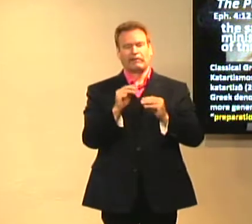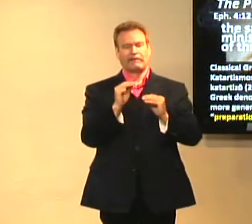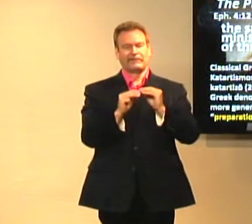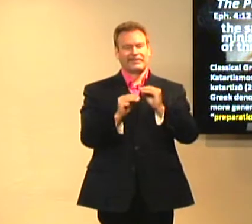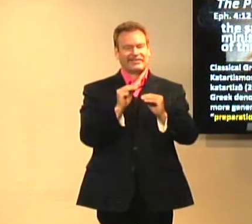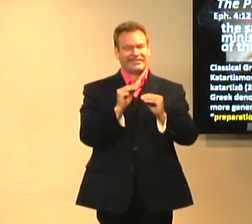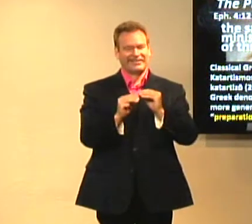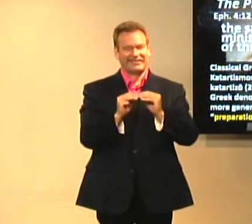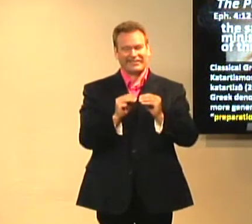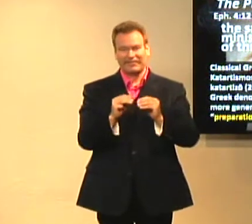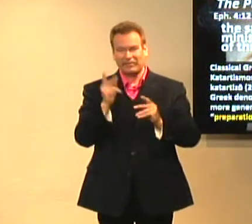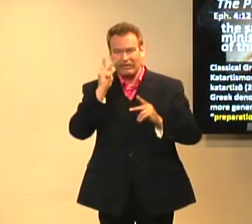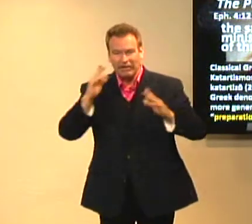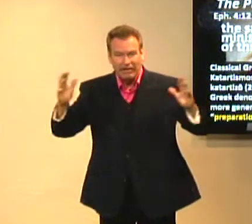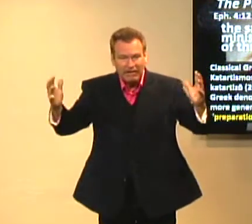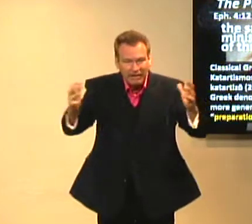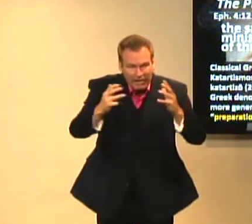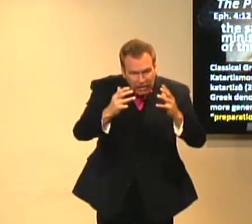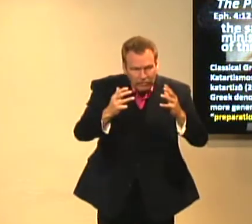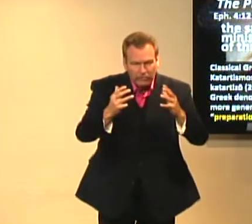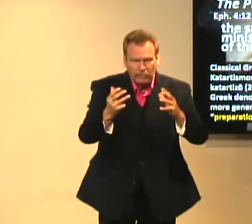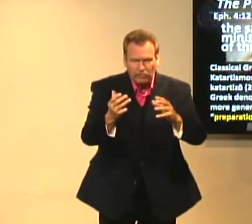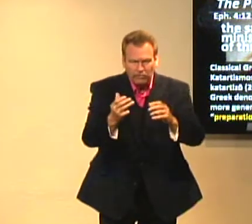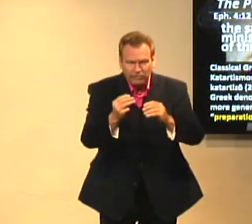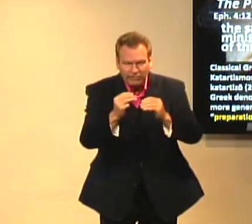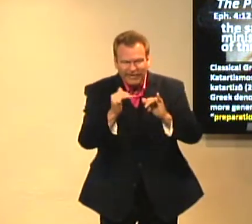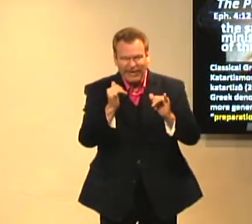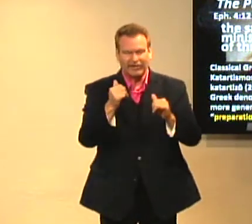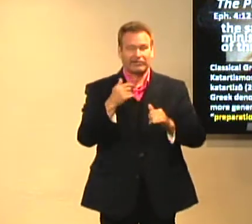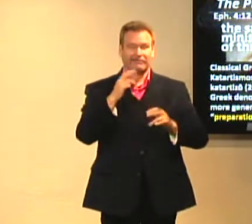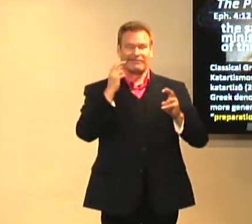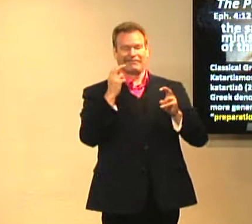equipping. Also for mending, for fixing.